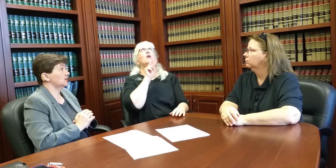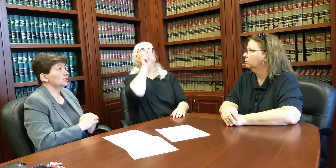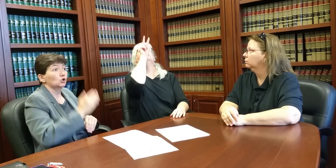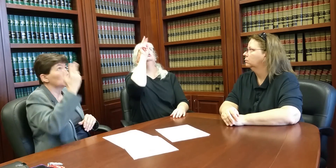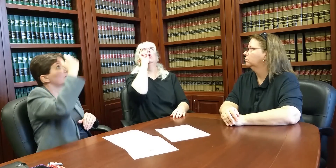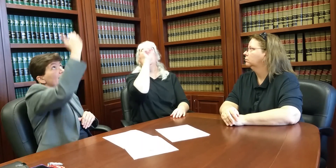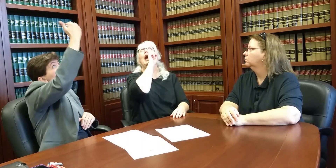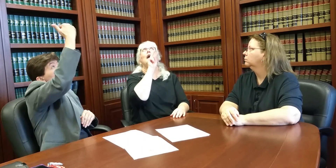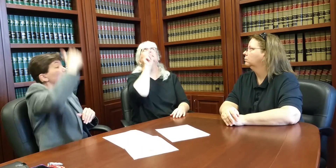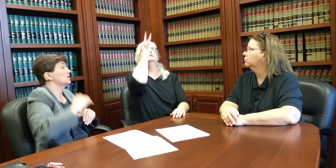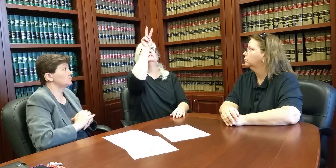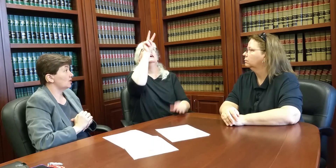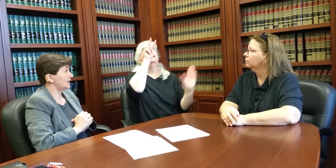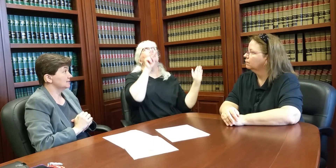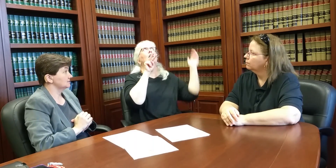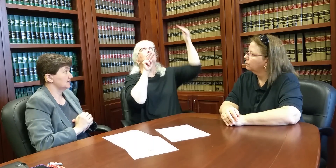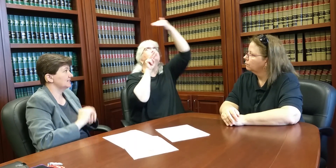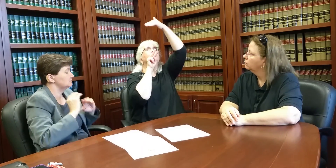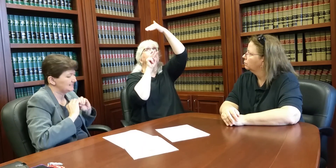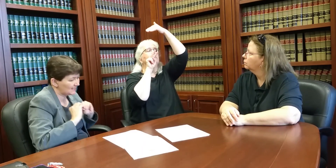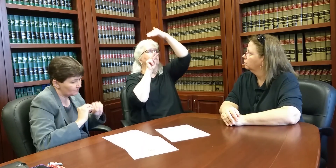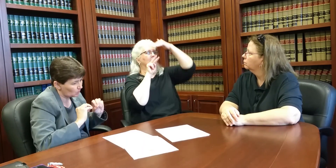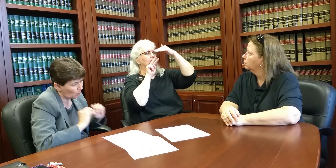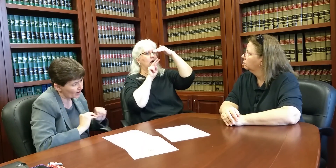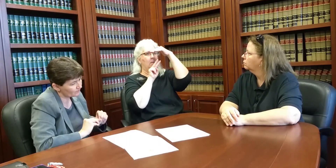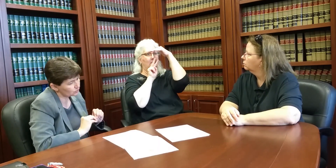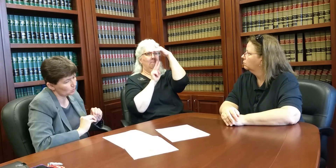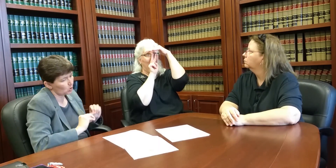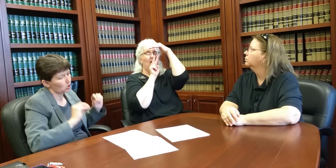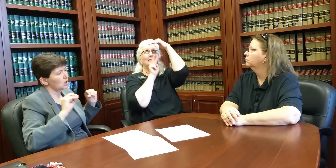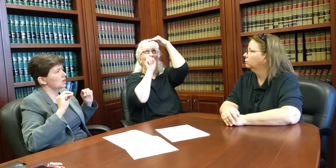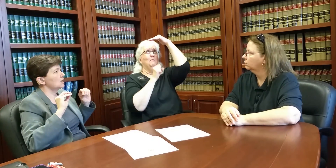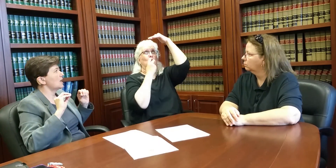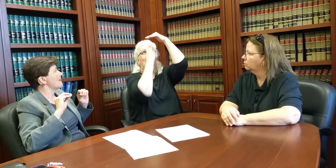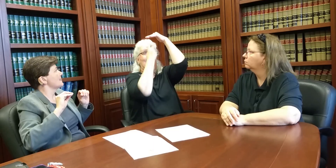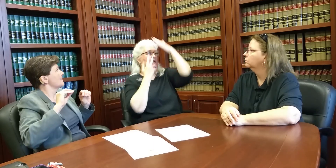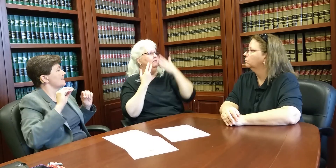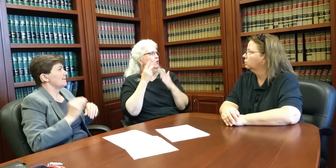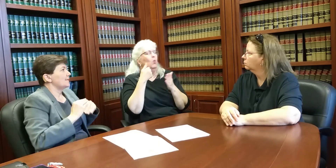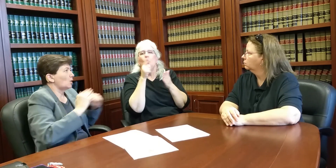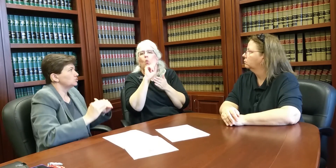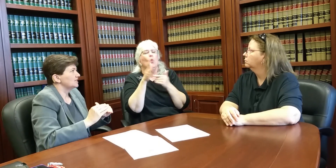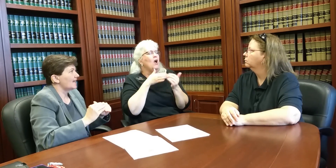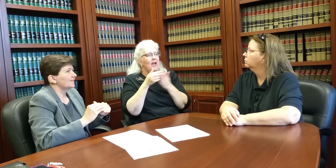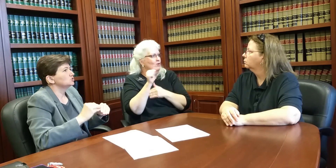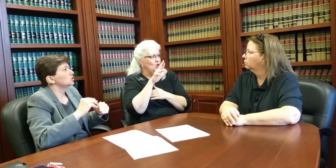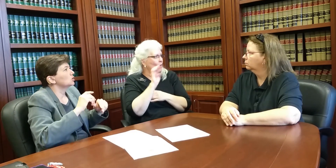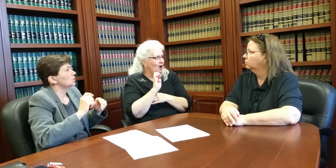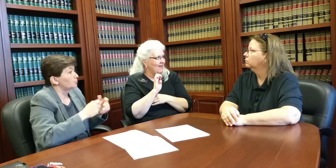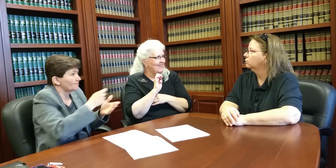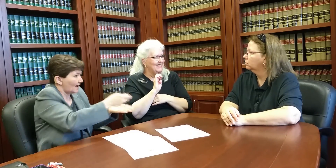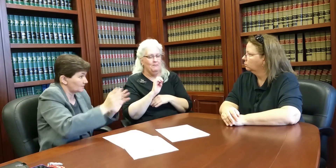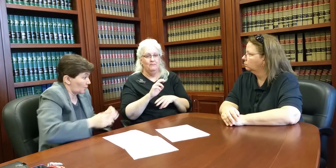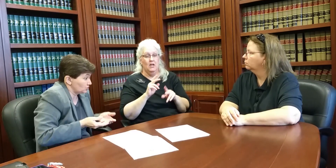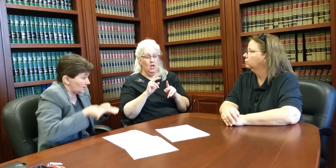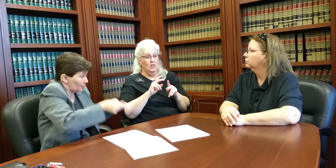ceiling, it has to be above your head. It has to be seen from wherever you are. The person that brings